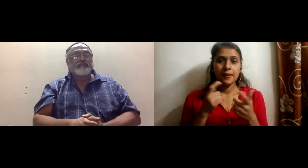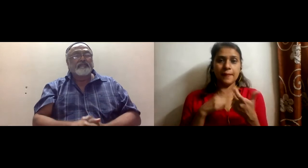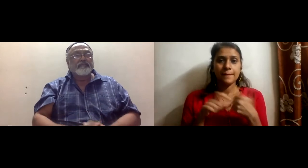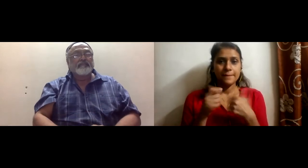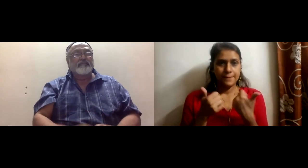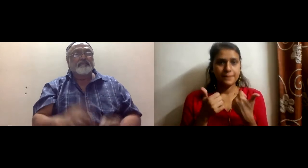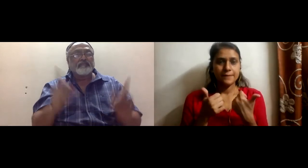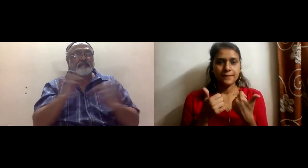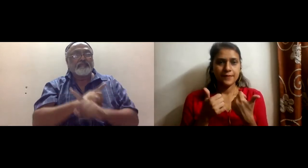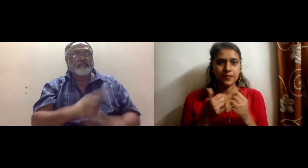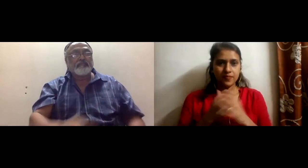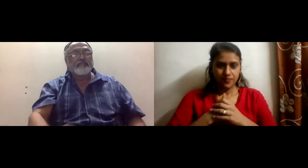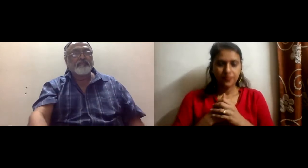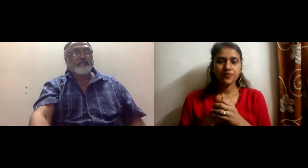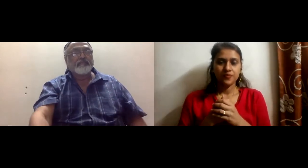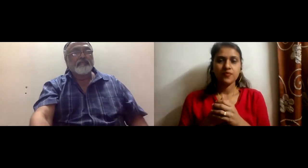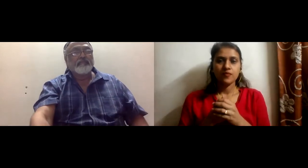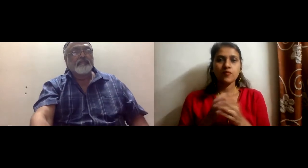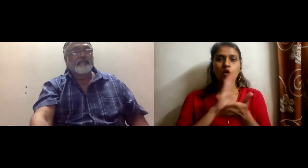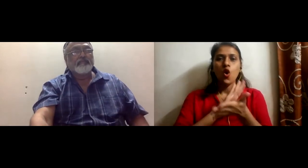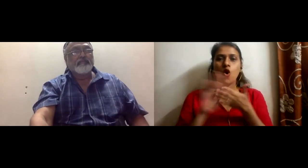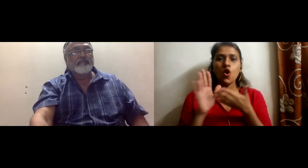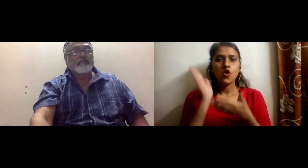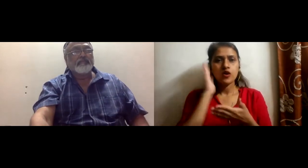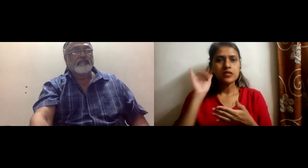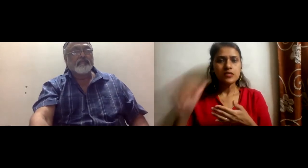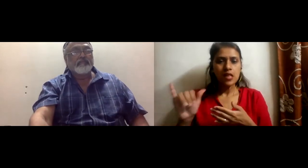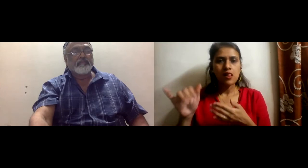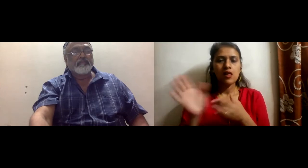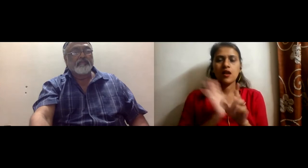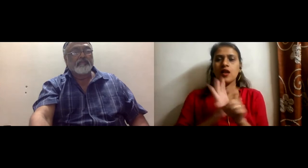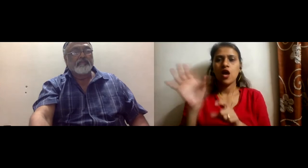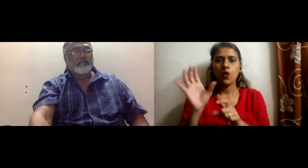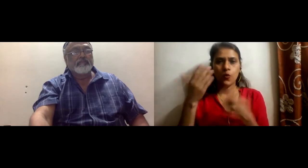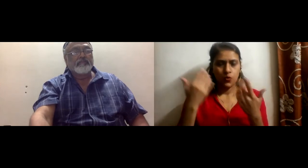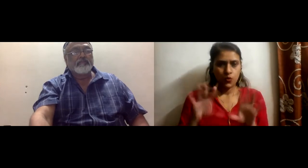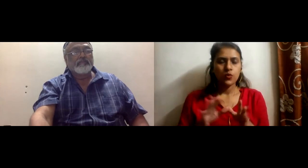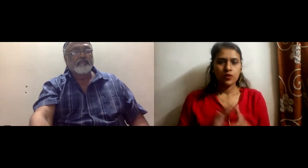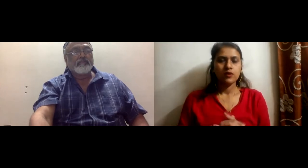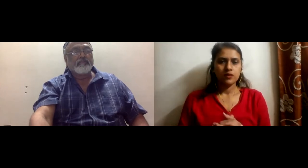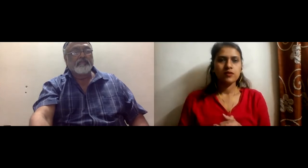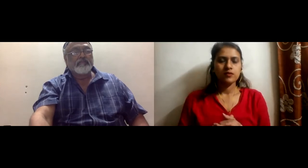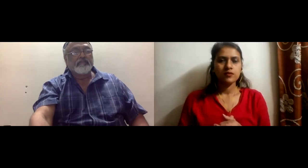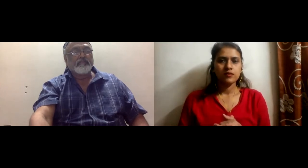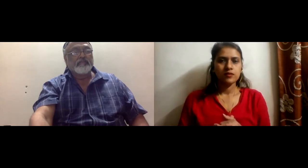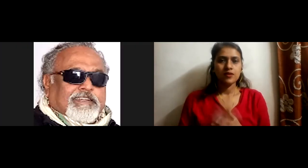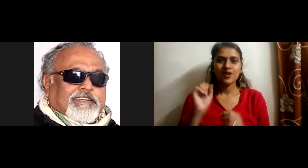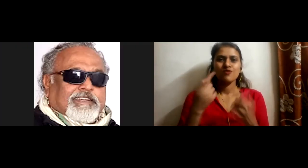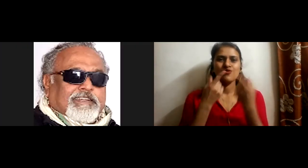rusticated from the university, from the hostel, or his door was means his room was taken by the administration.